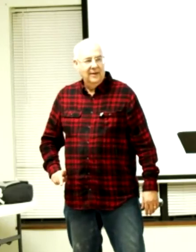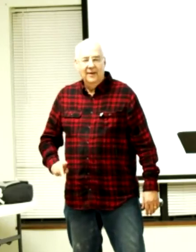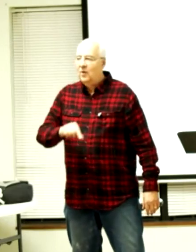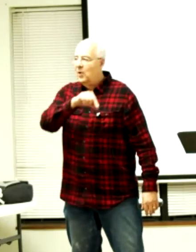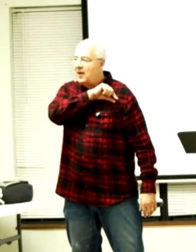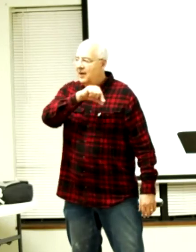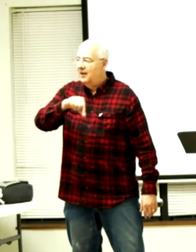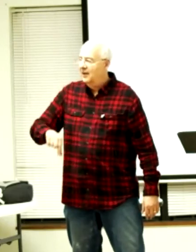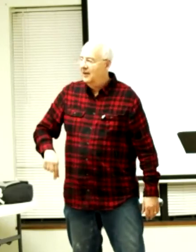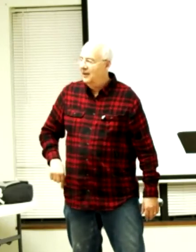Queen,